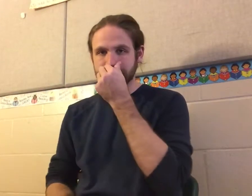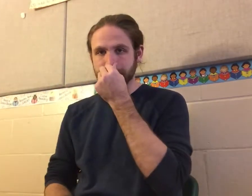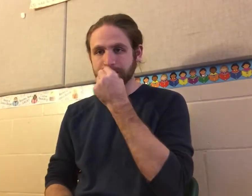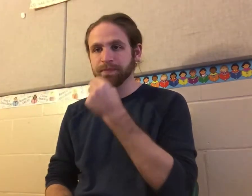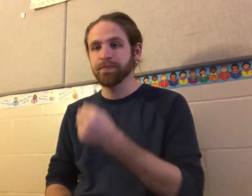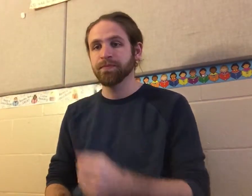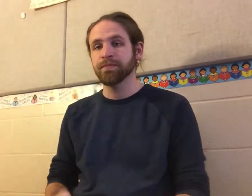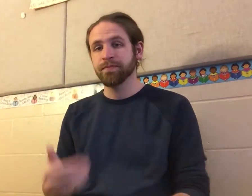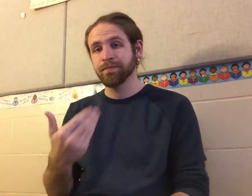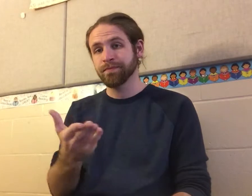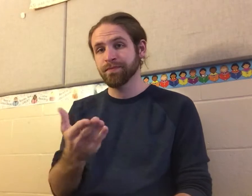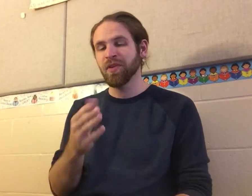This is an army ant.